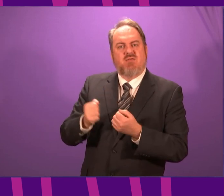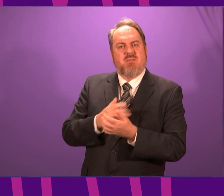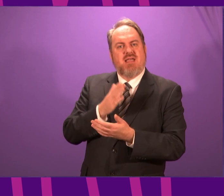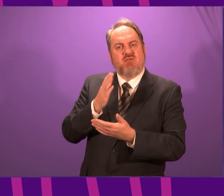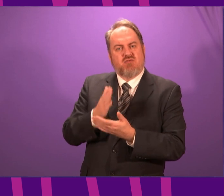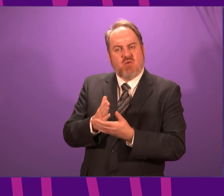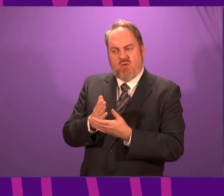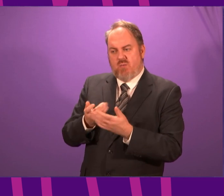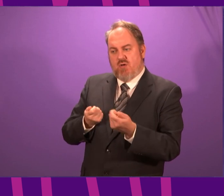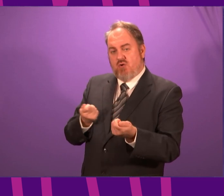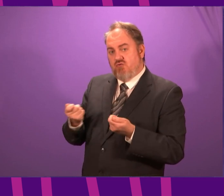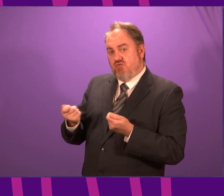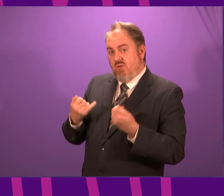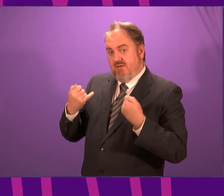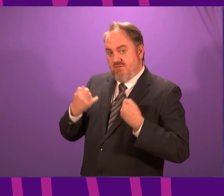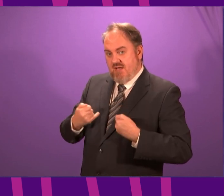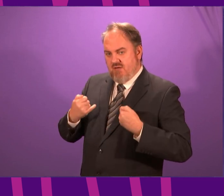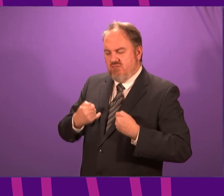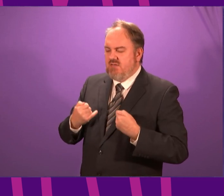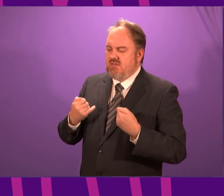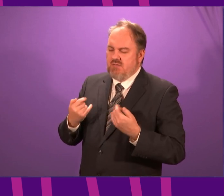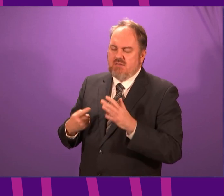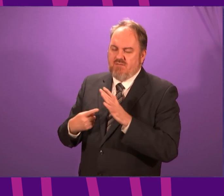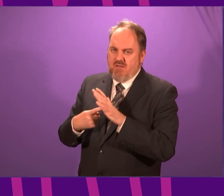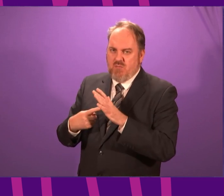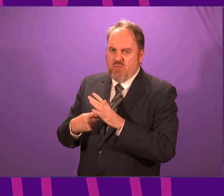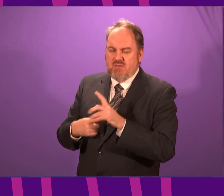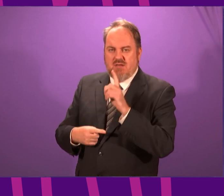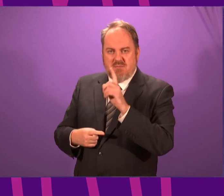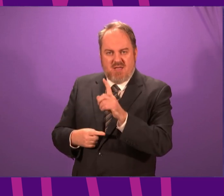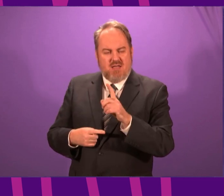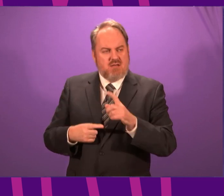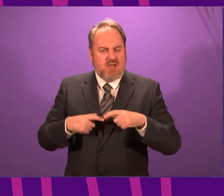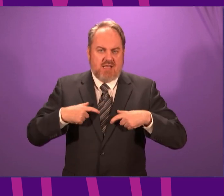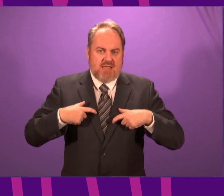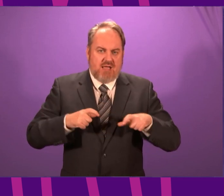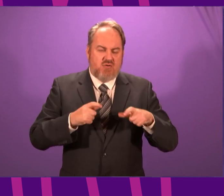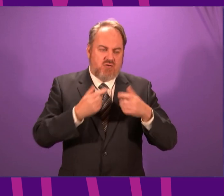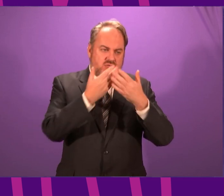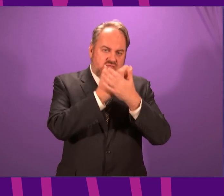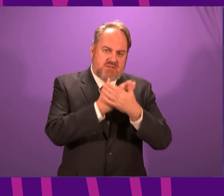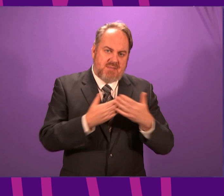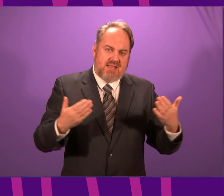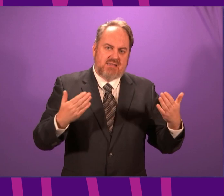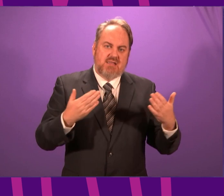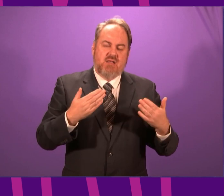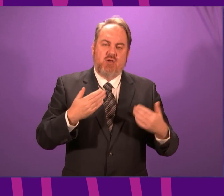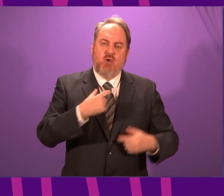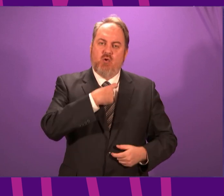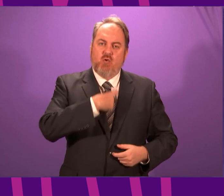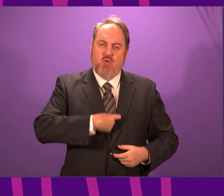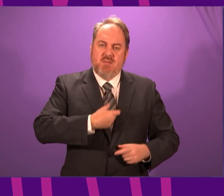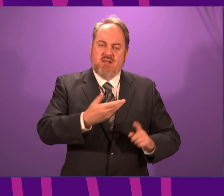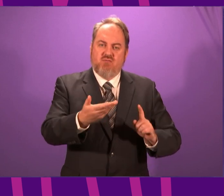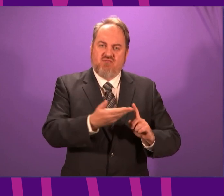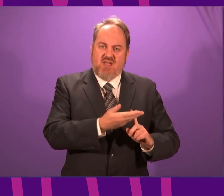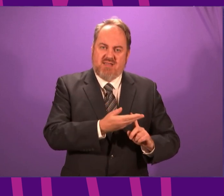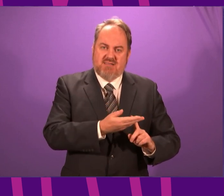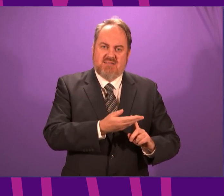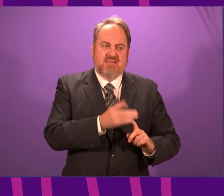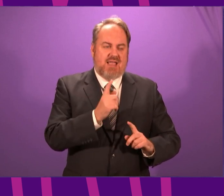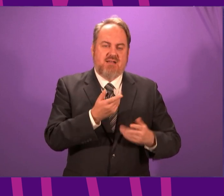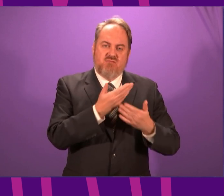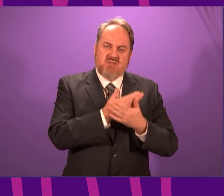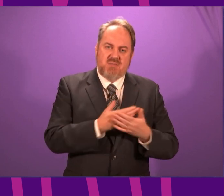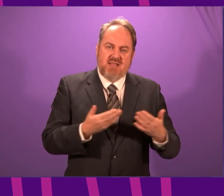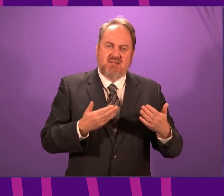combating the virus, but also in terms of meeting those obligations on equality and respecting our human rights. The Joseph Rowntree Foundation